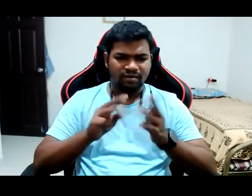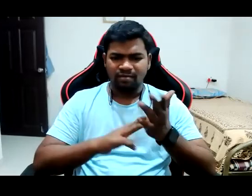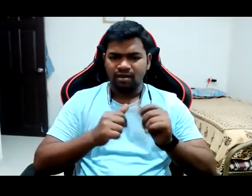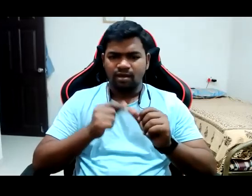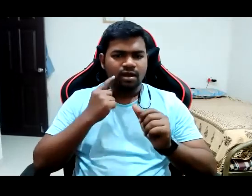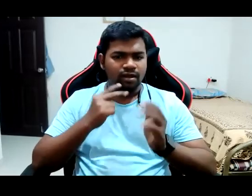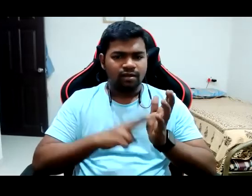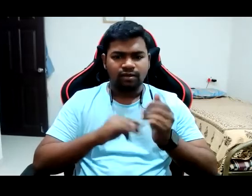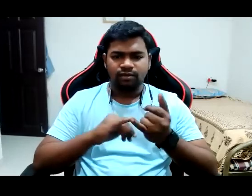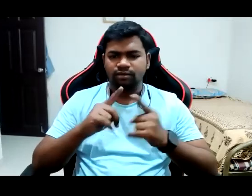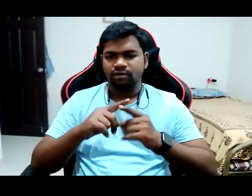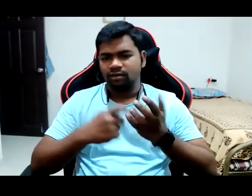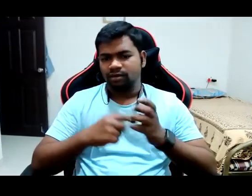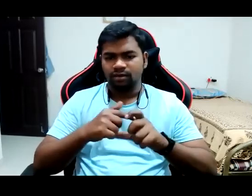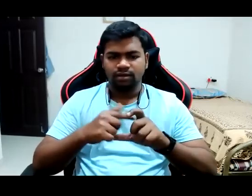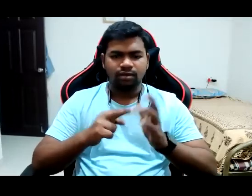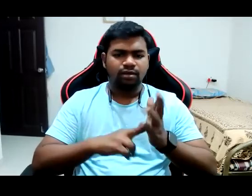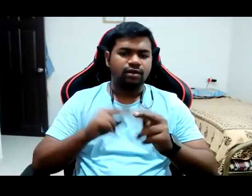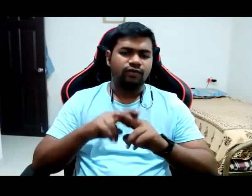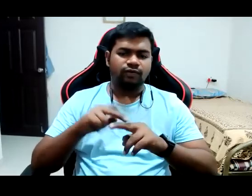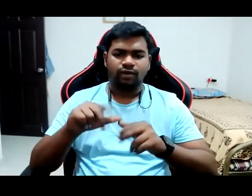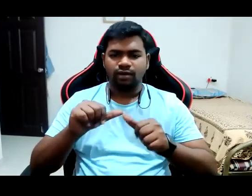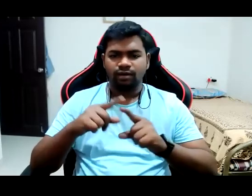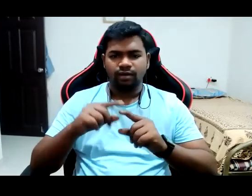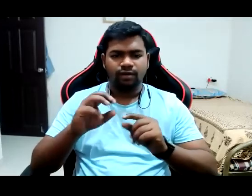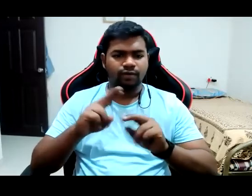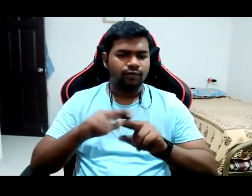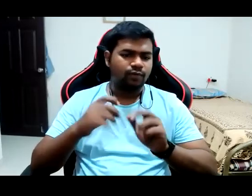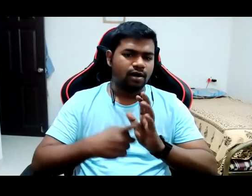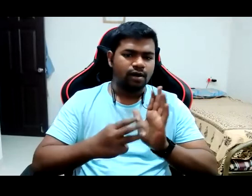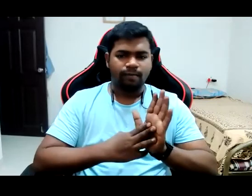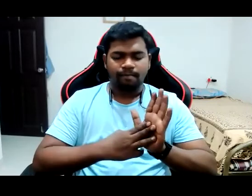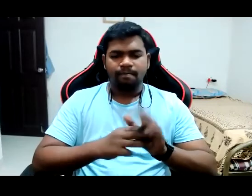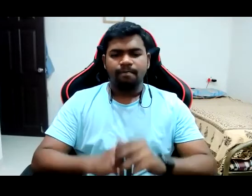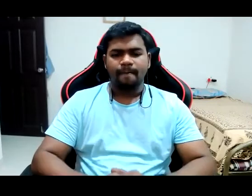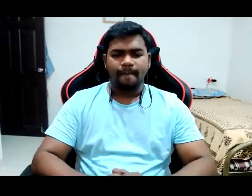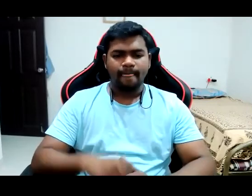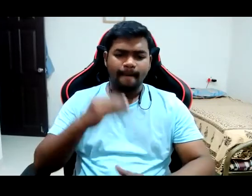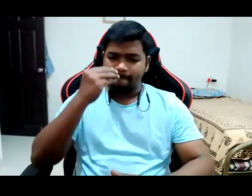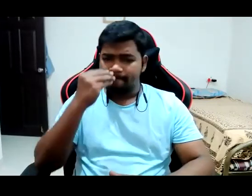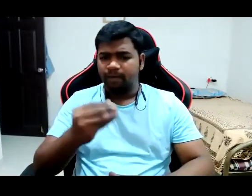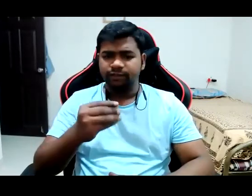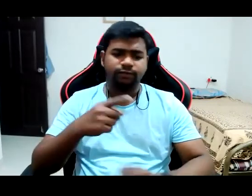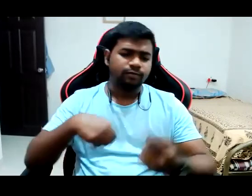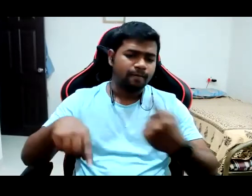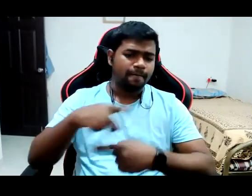if there are major accessibility concerns and issues that you guys are running into, please